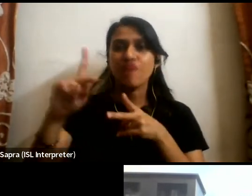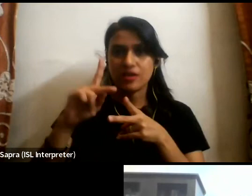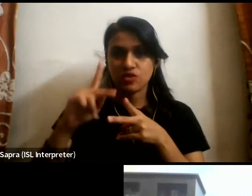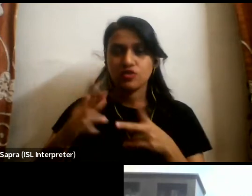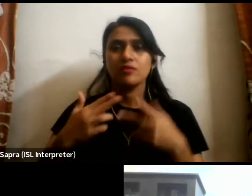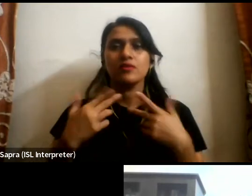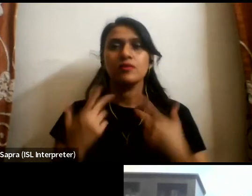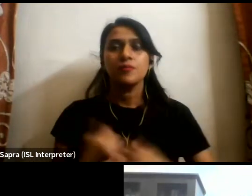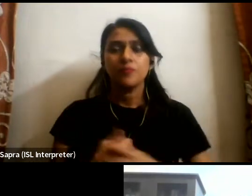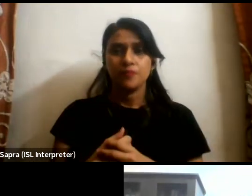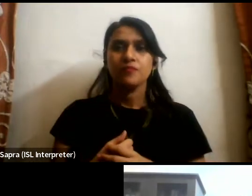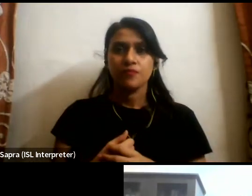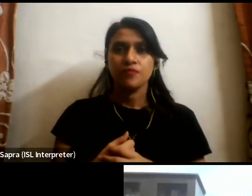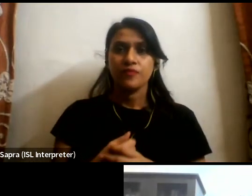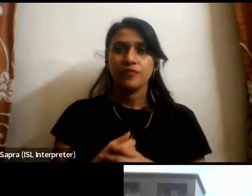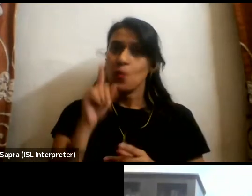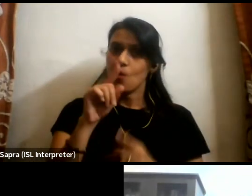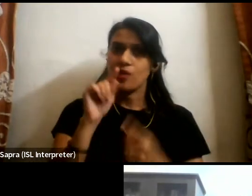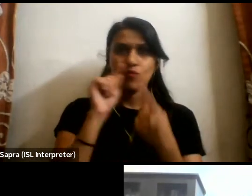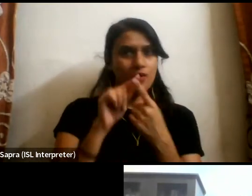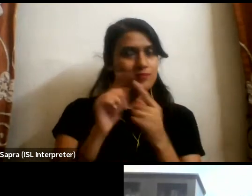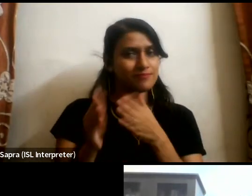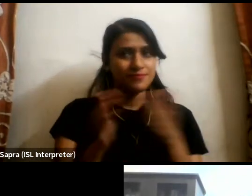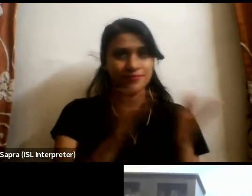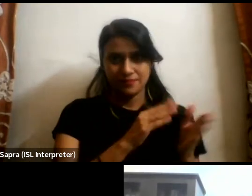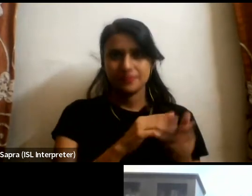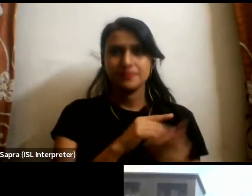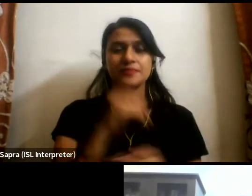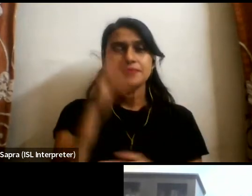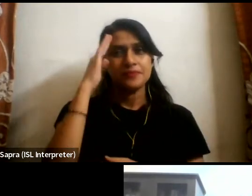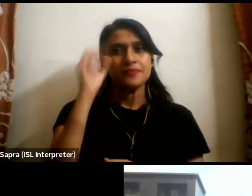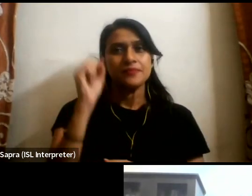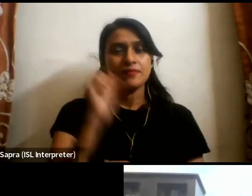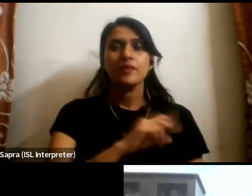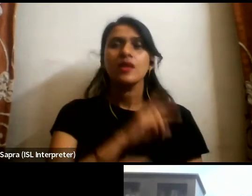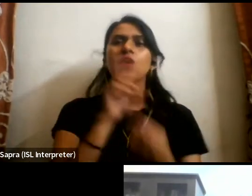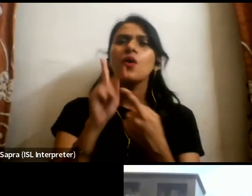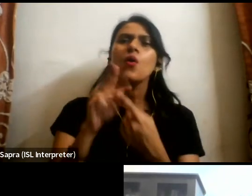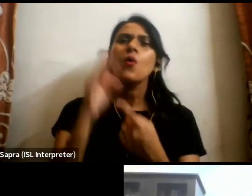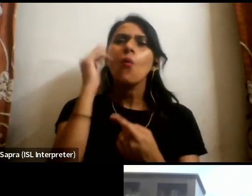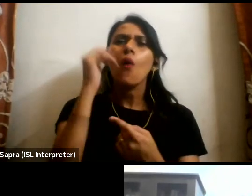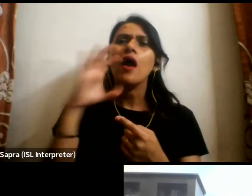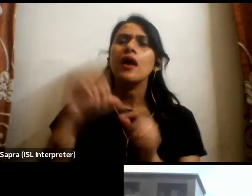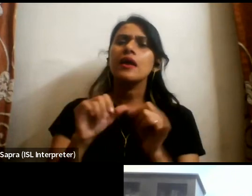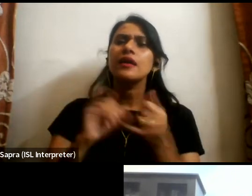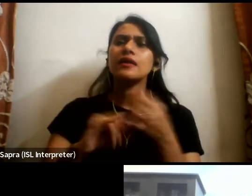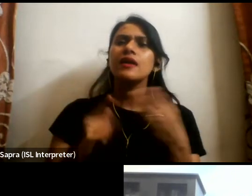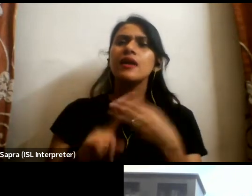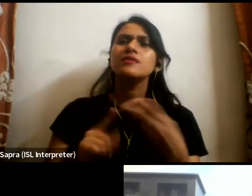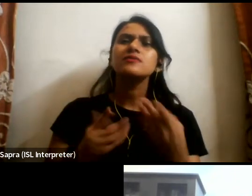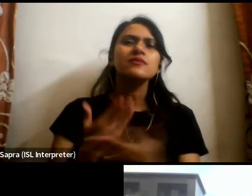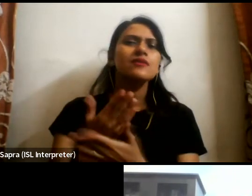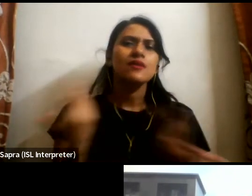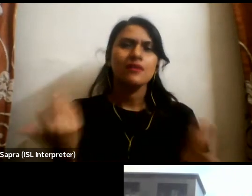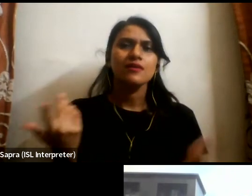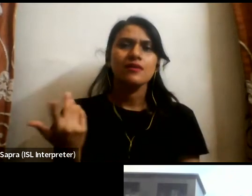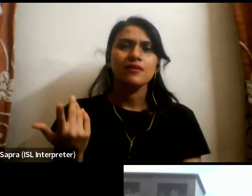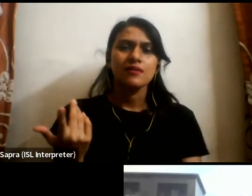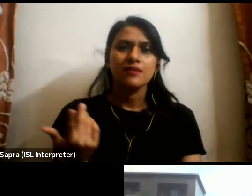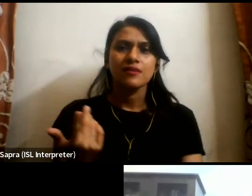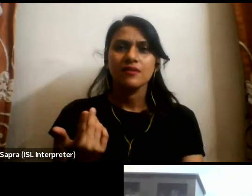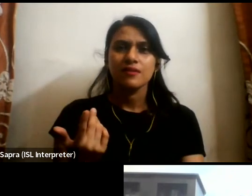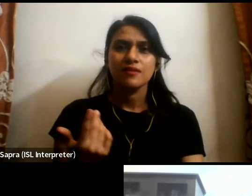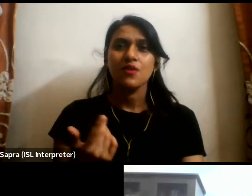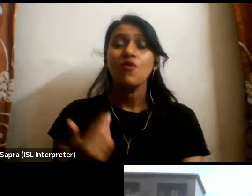drawn. So that's one thing to keep in mind. Why is that the case? I mean, we also, again, we have a system that's sort of set up